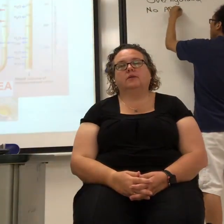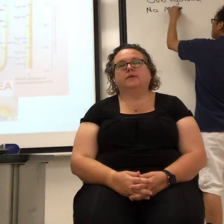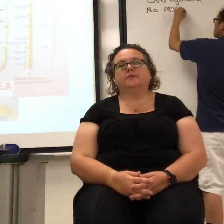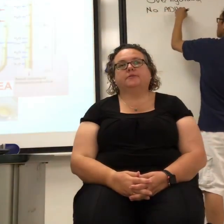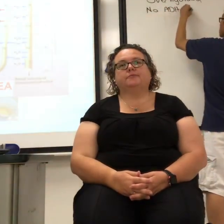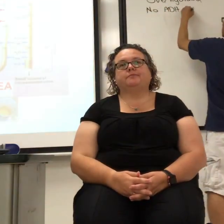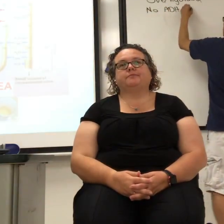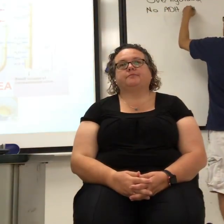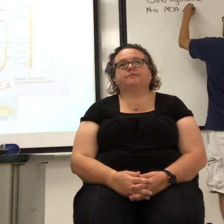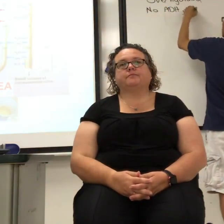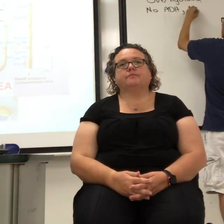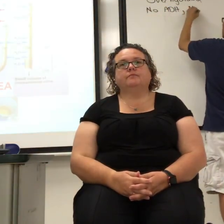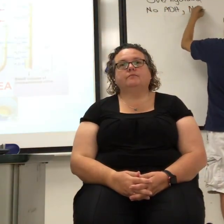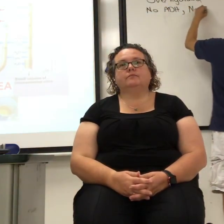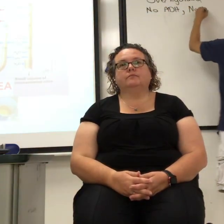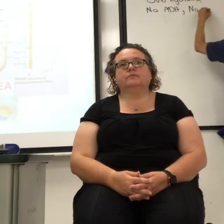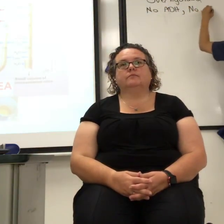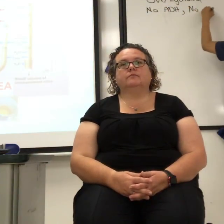No ADH.